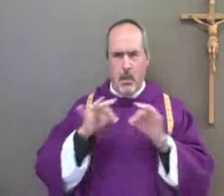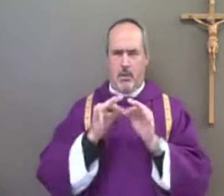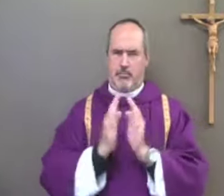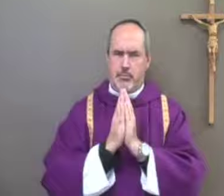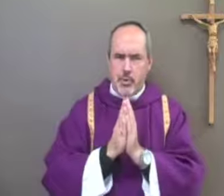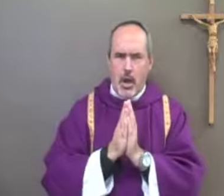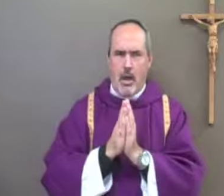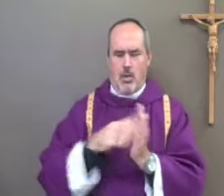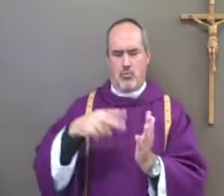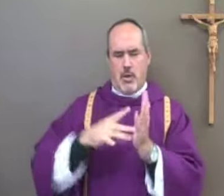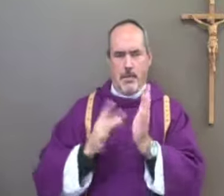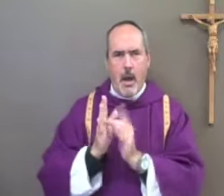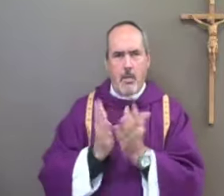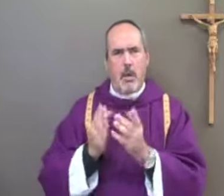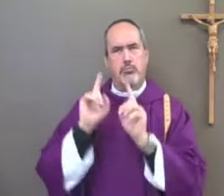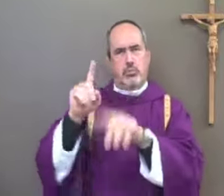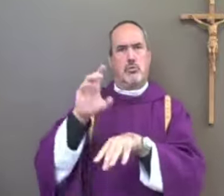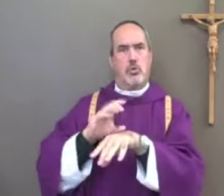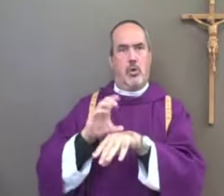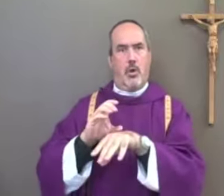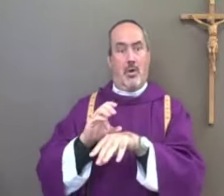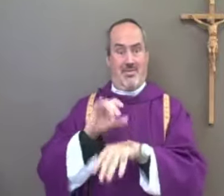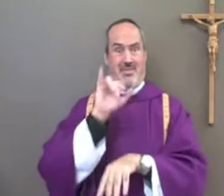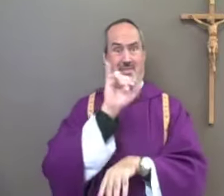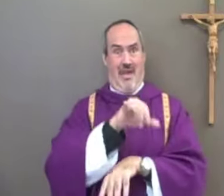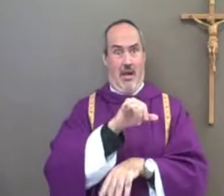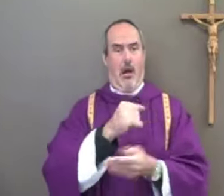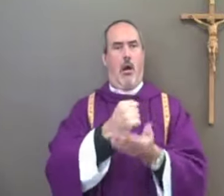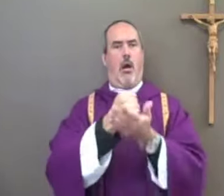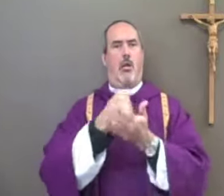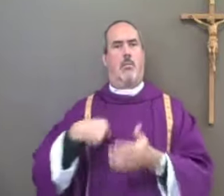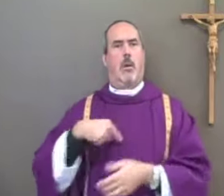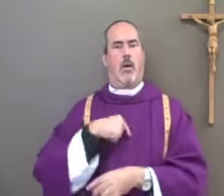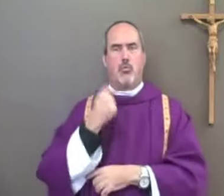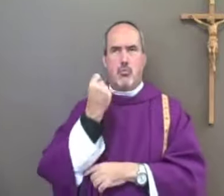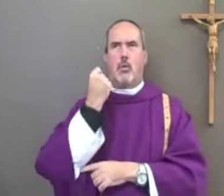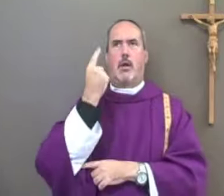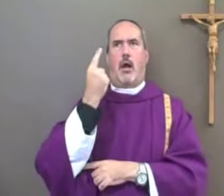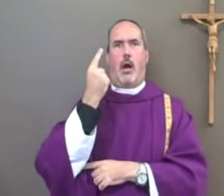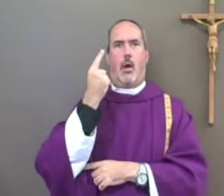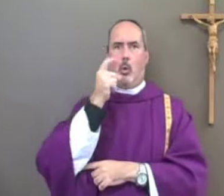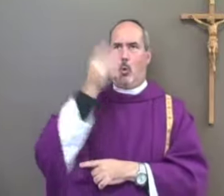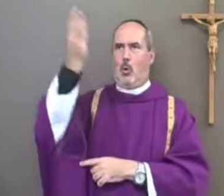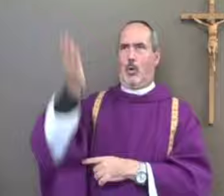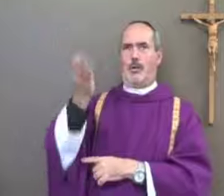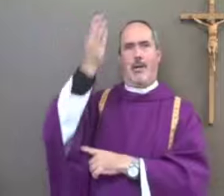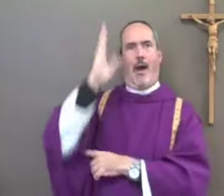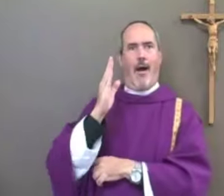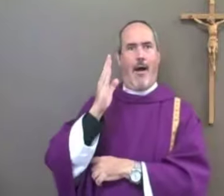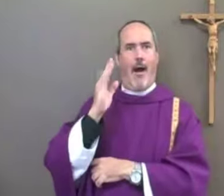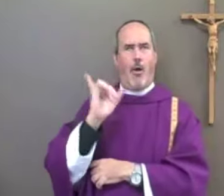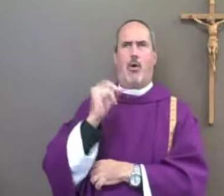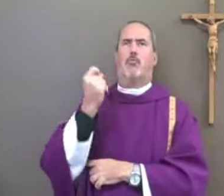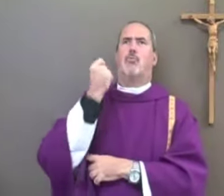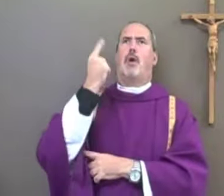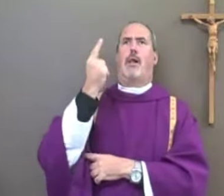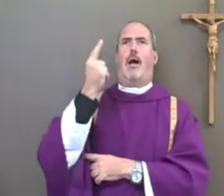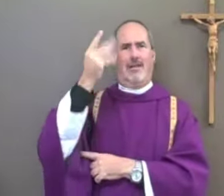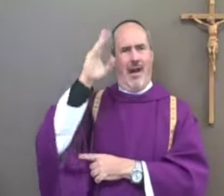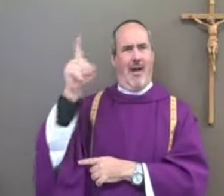our relationship with God. We need to read the Bible and go to church. Those things help us understand who God is